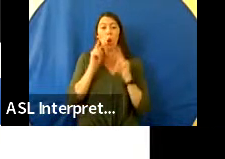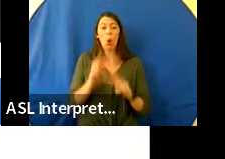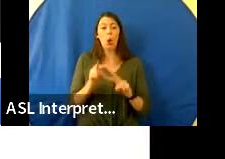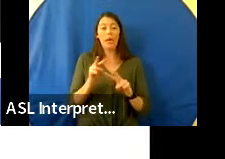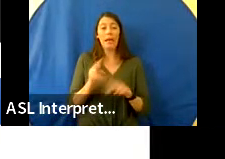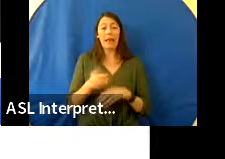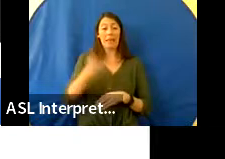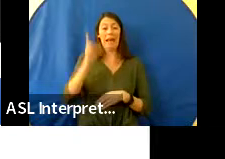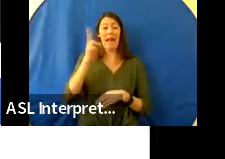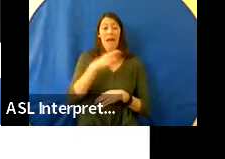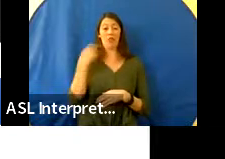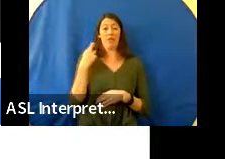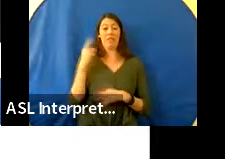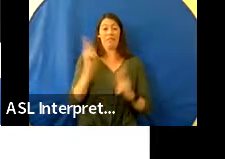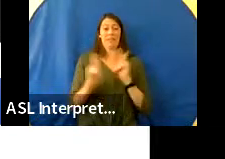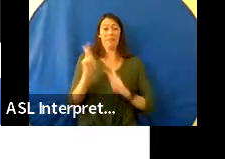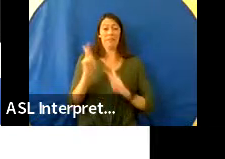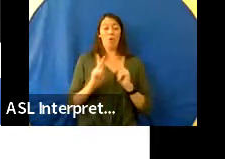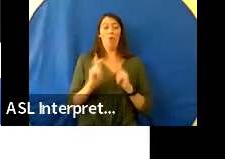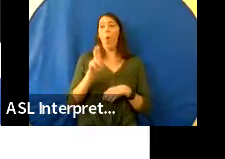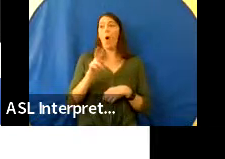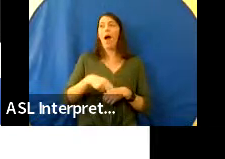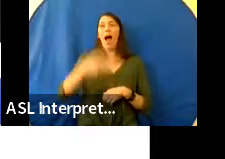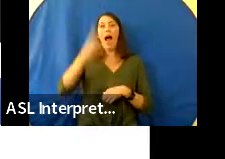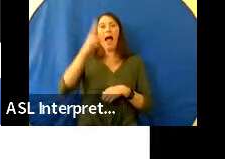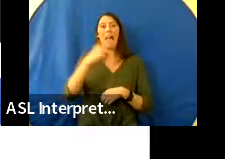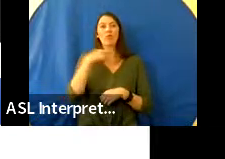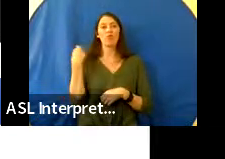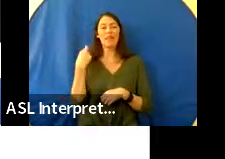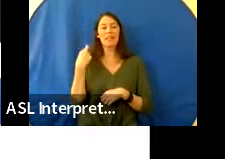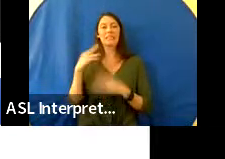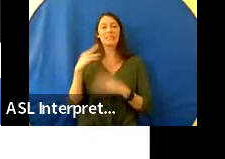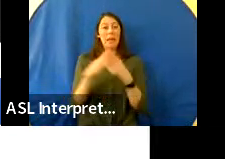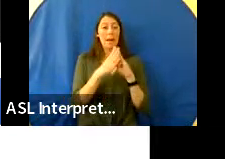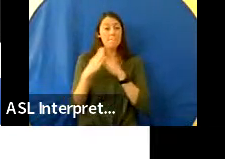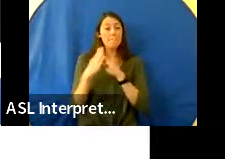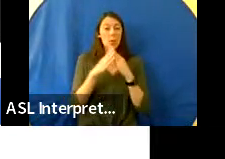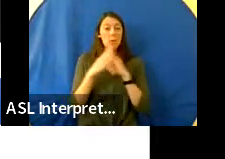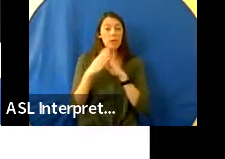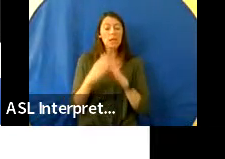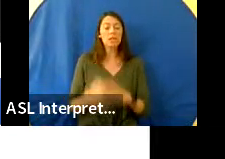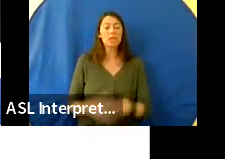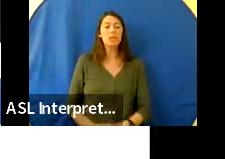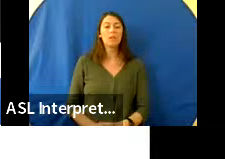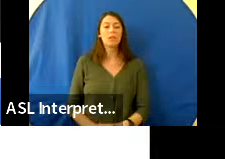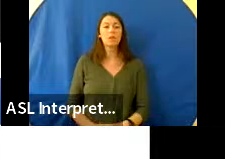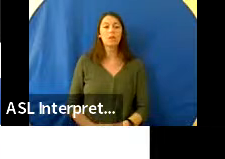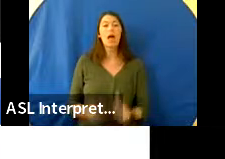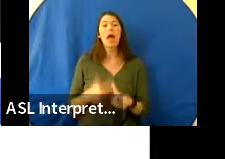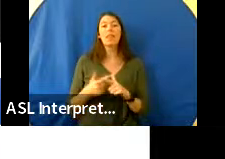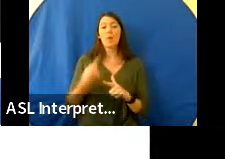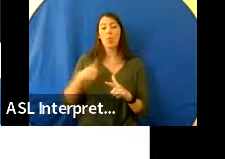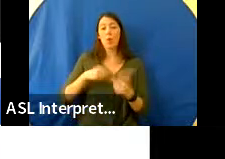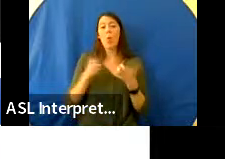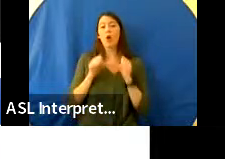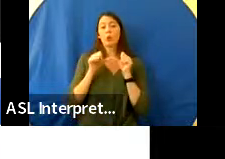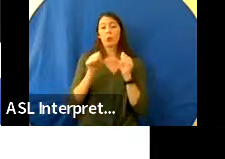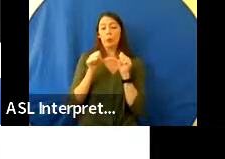severe outcomes of severe health outcomes. And we also want to continue to be able to provide